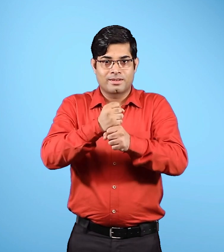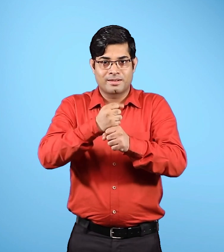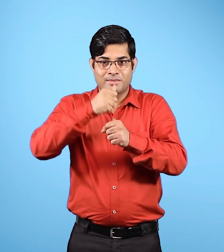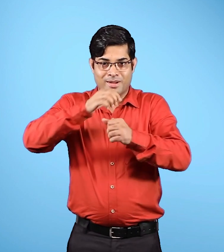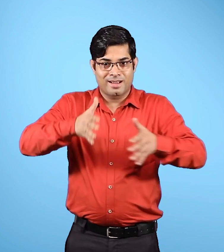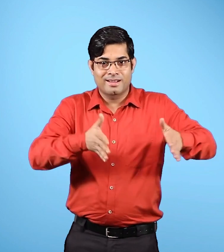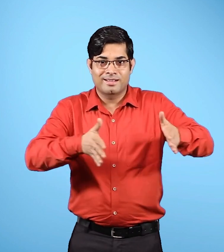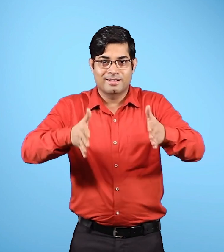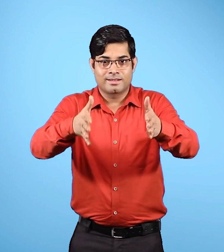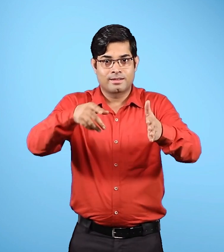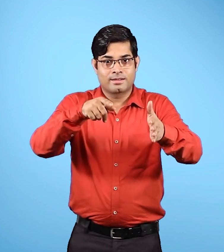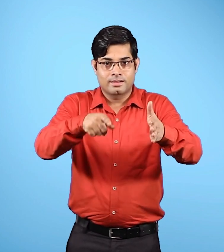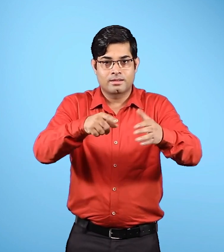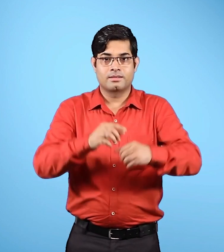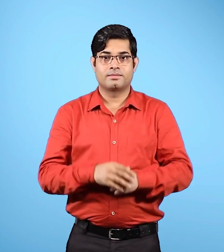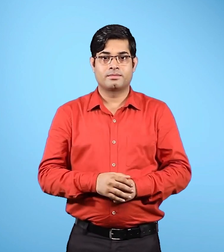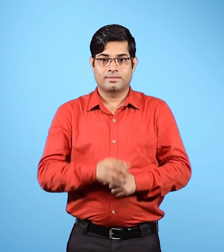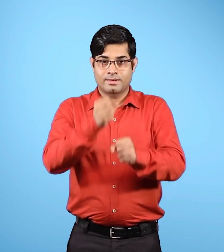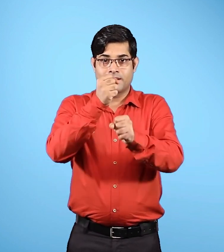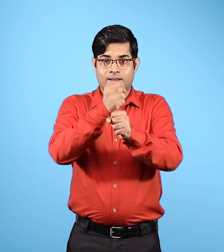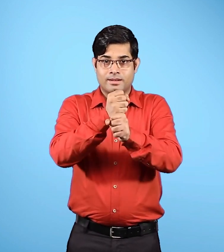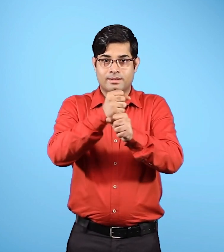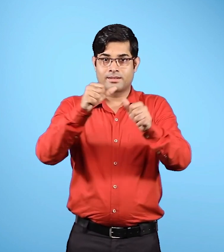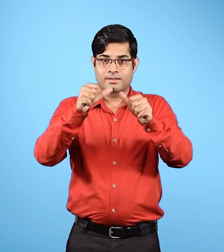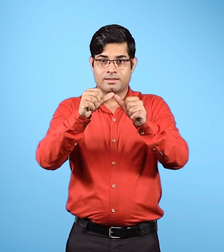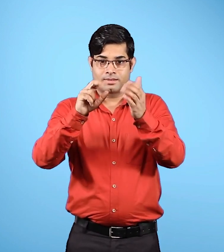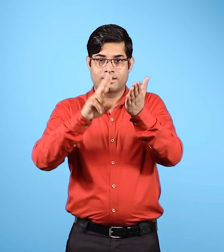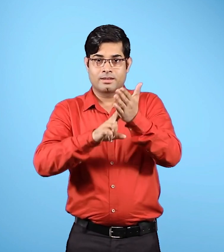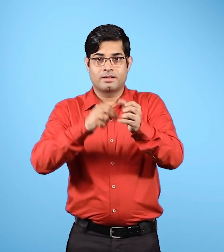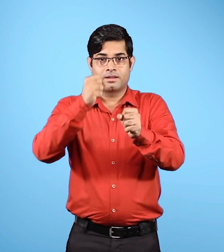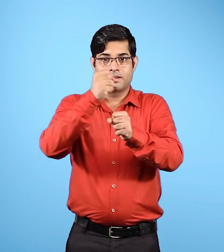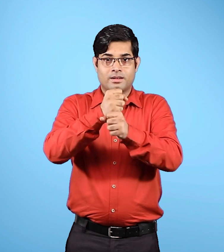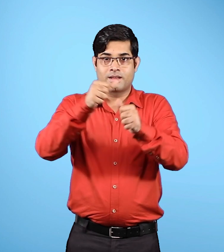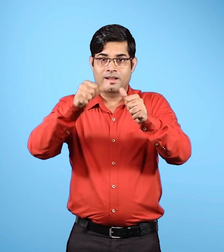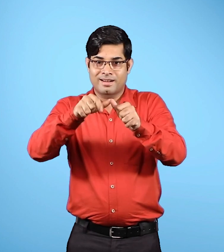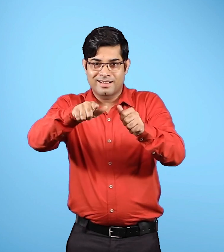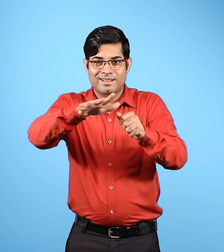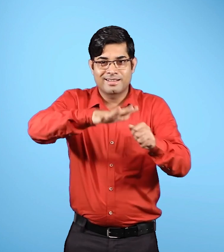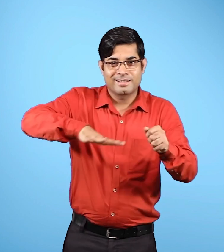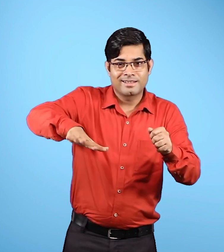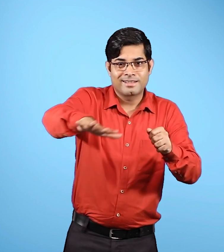Cities in the Ganga Valley, a big kingdom in Magad.